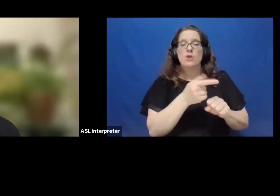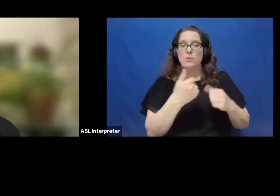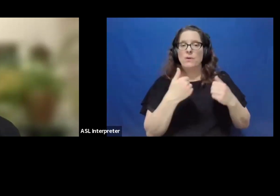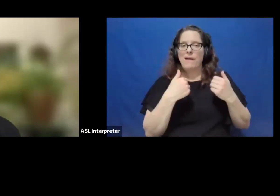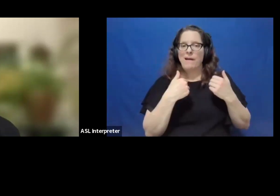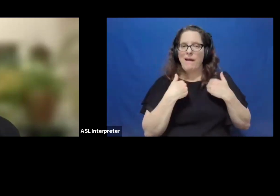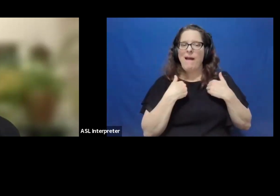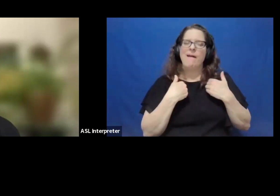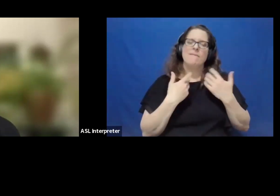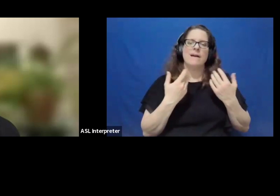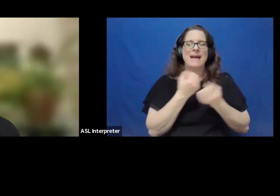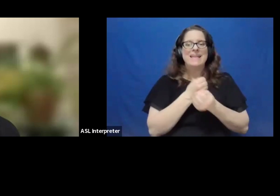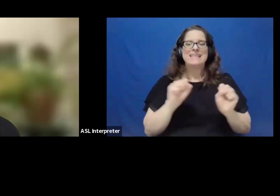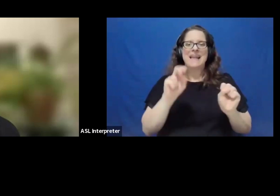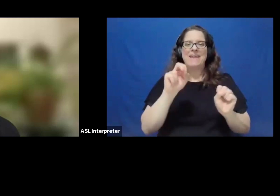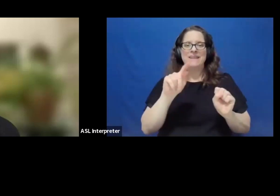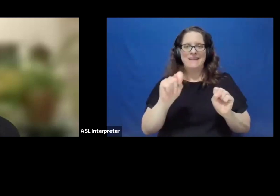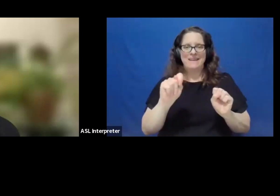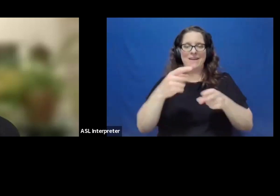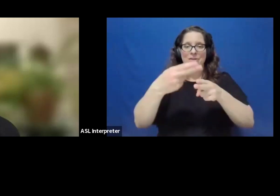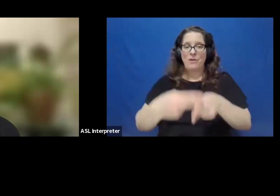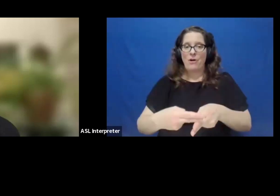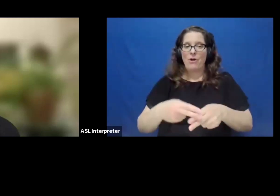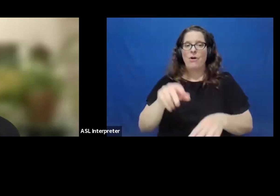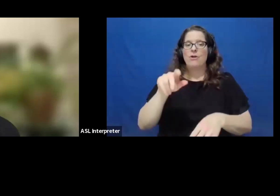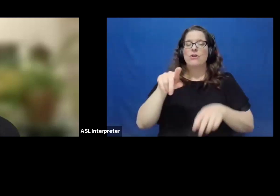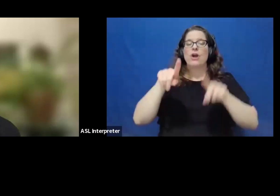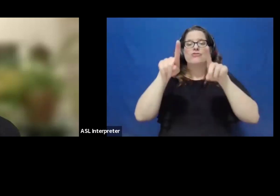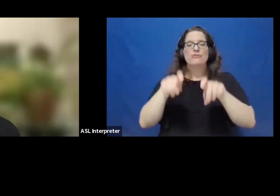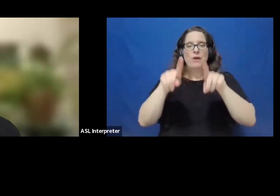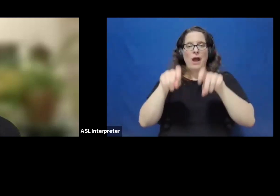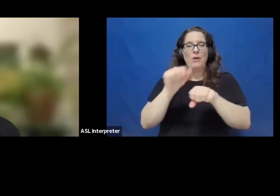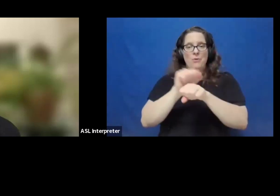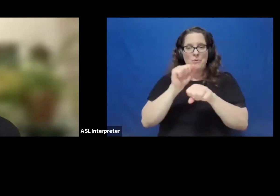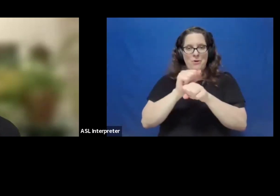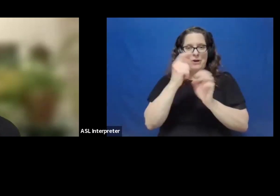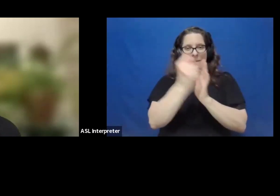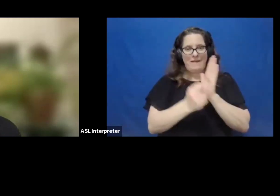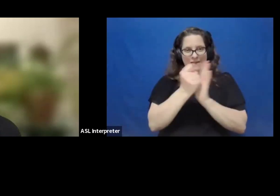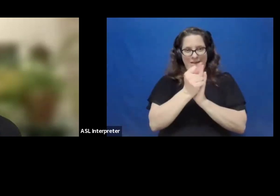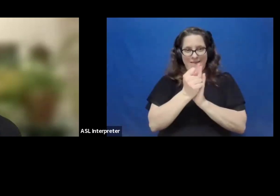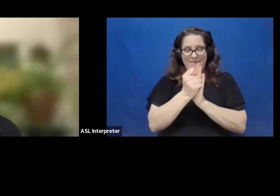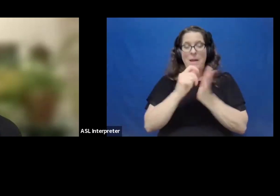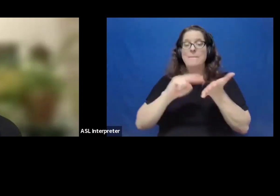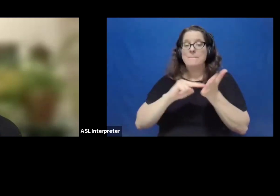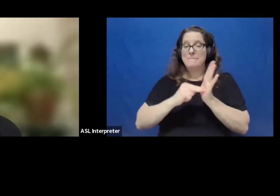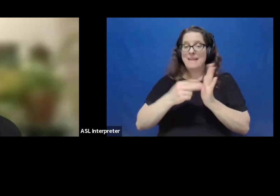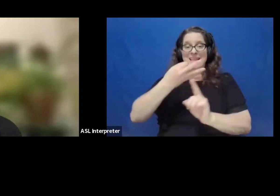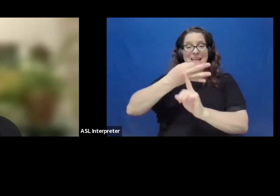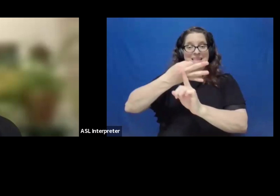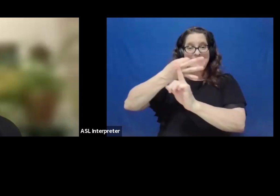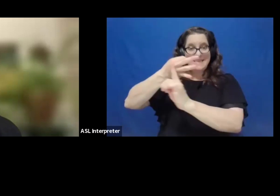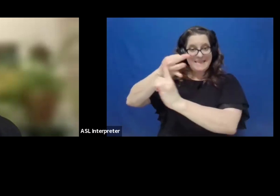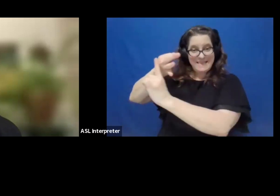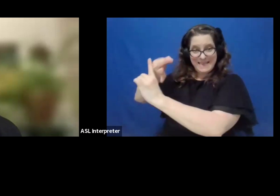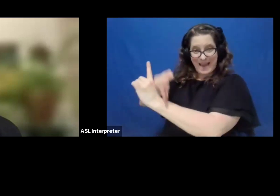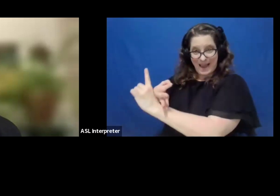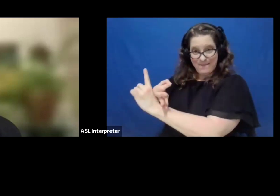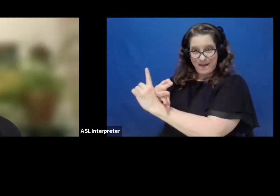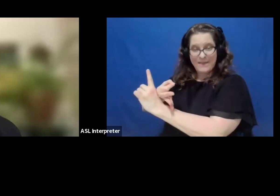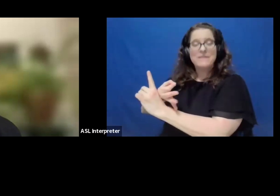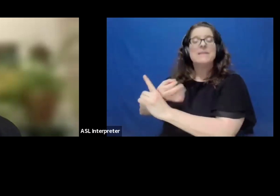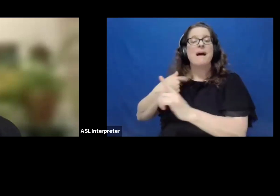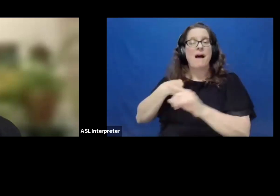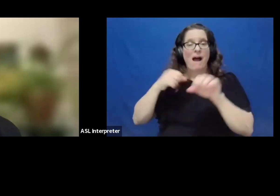work period. That's 9 months when they can earn any amount from work and still keep